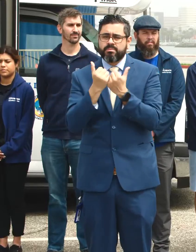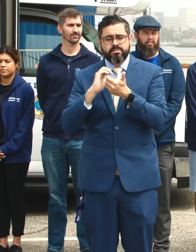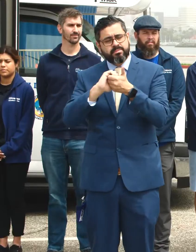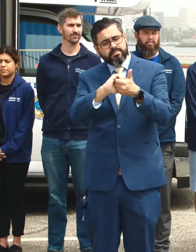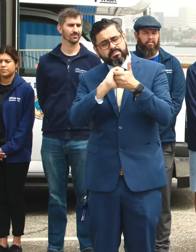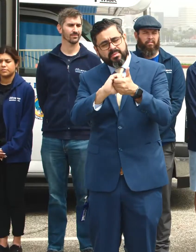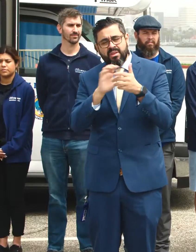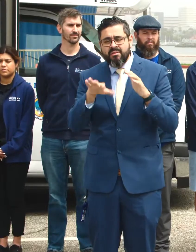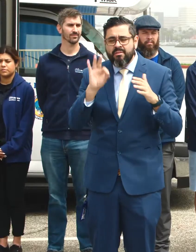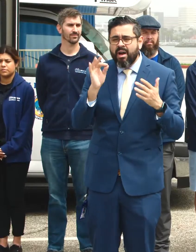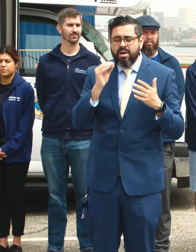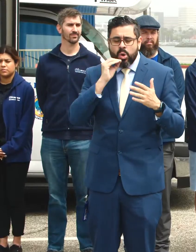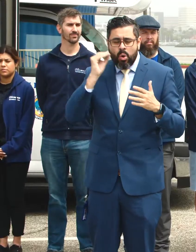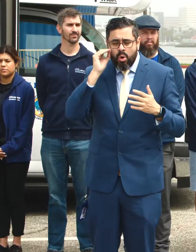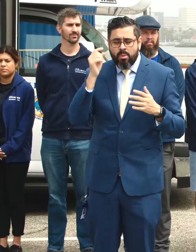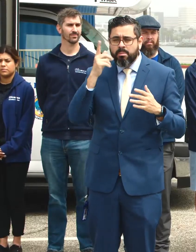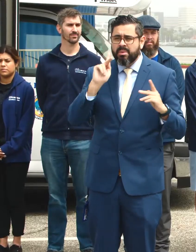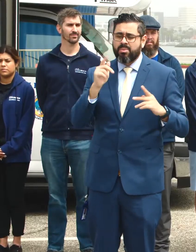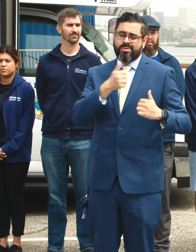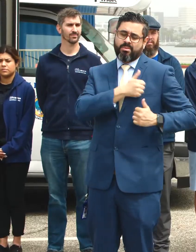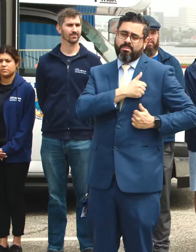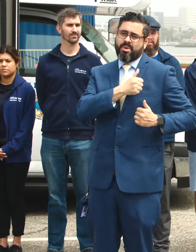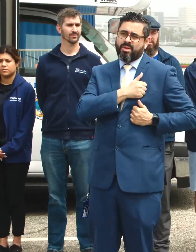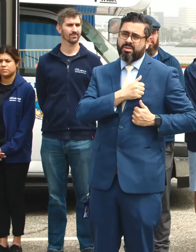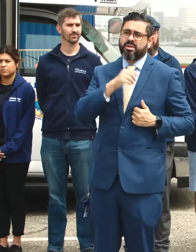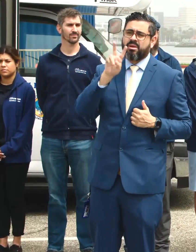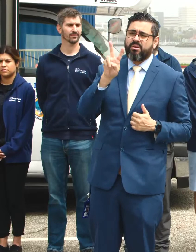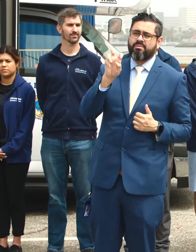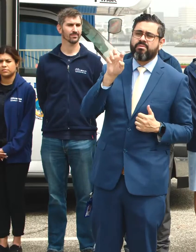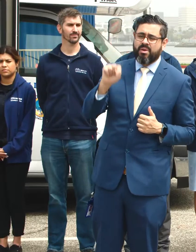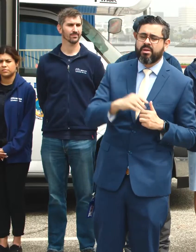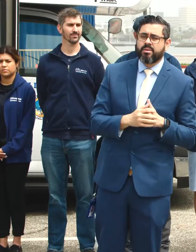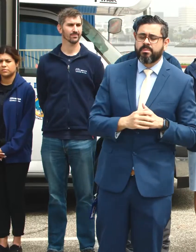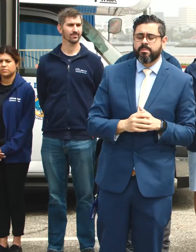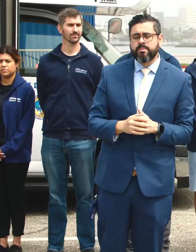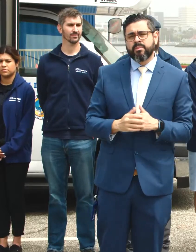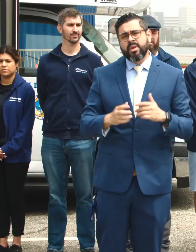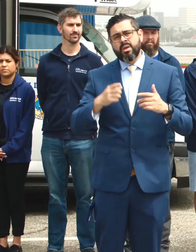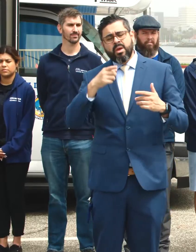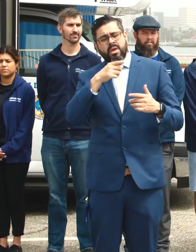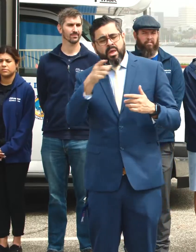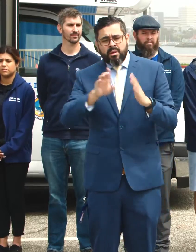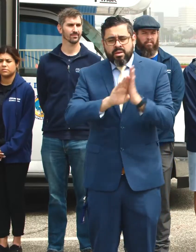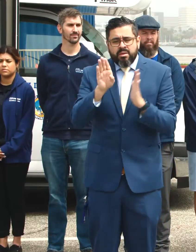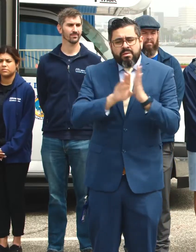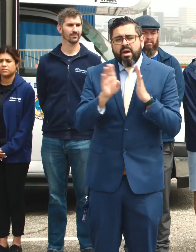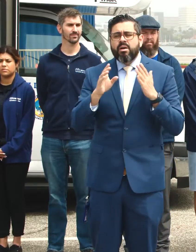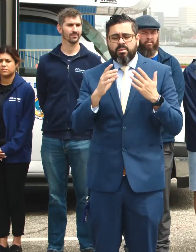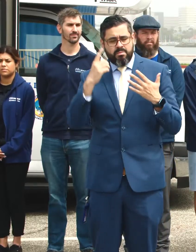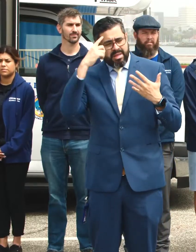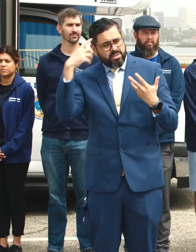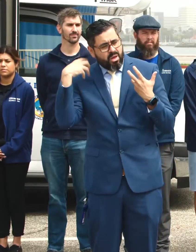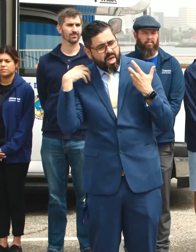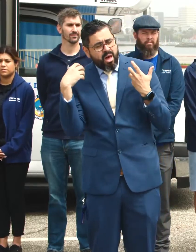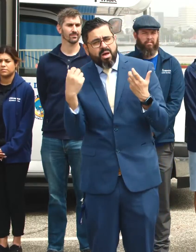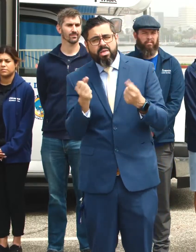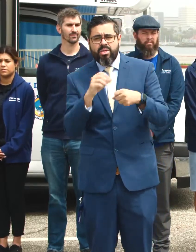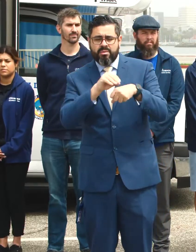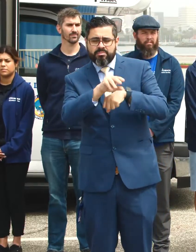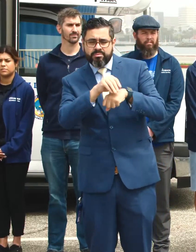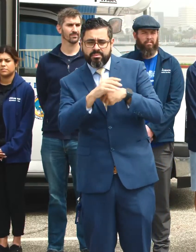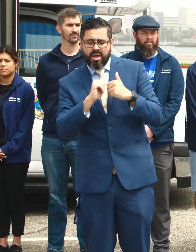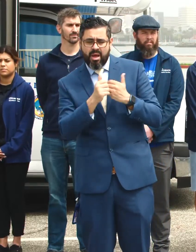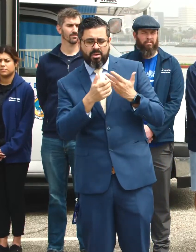agencies to find permanent housing for veterans. The Health Department has convened a mental health advisory group to explore ways to increase access